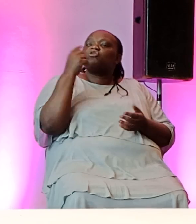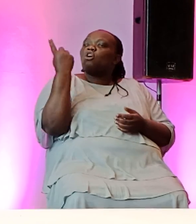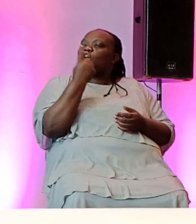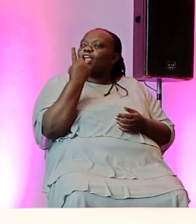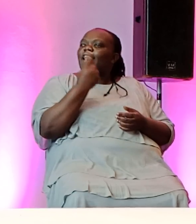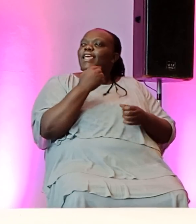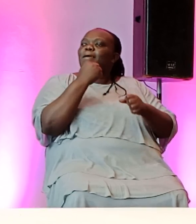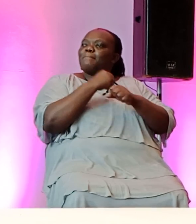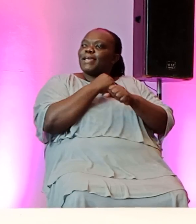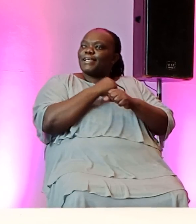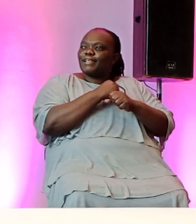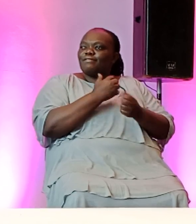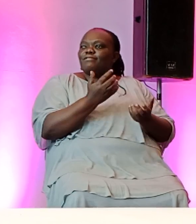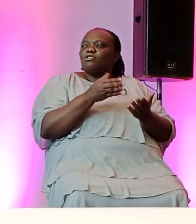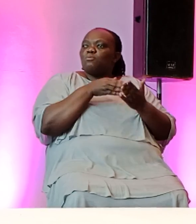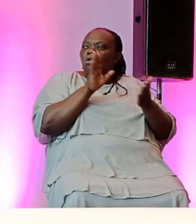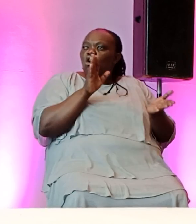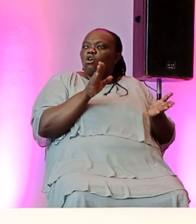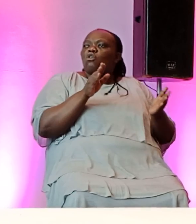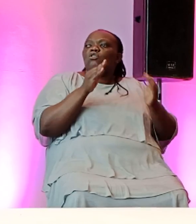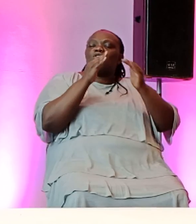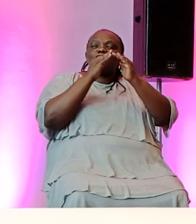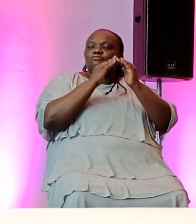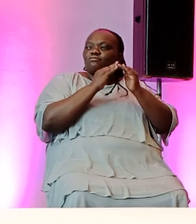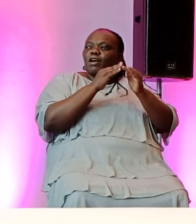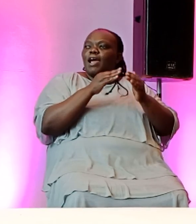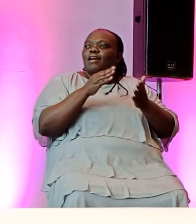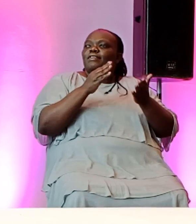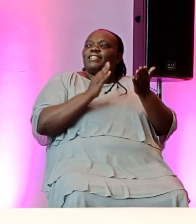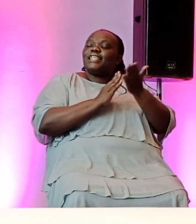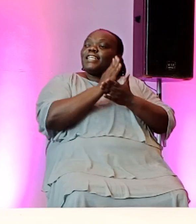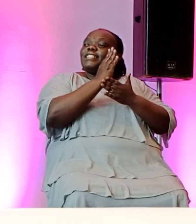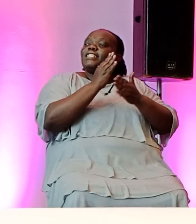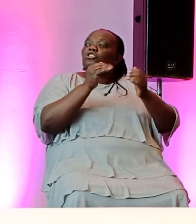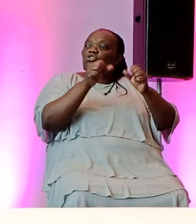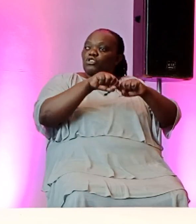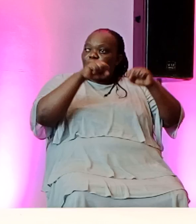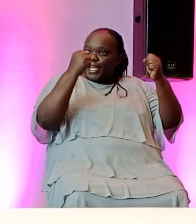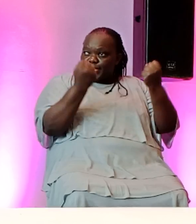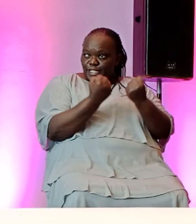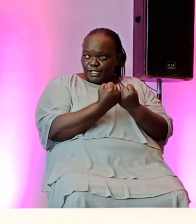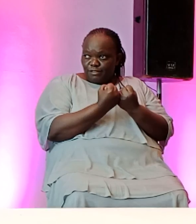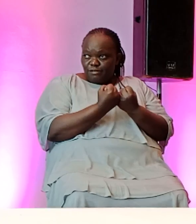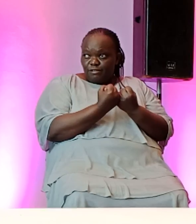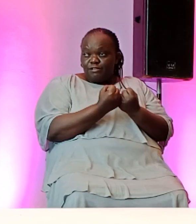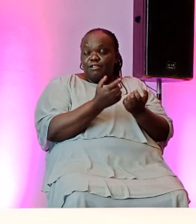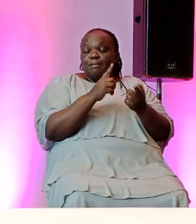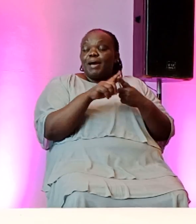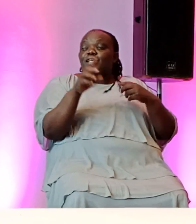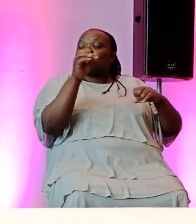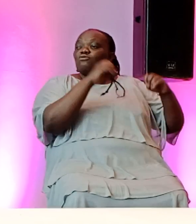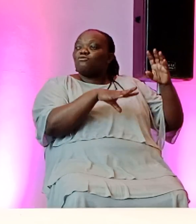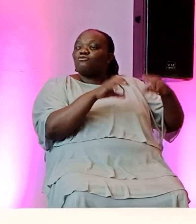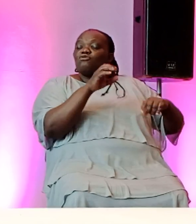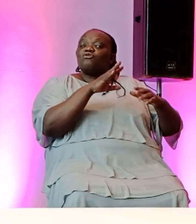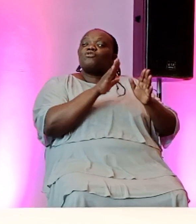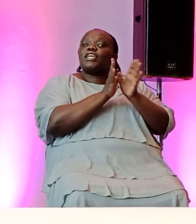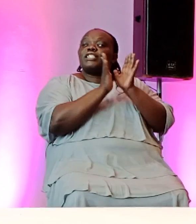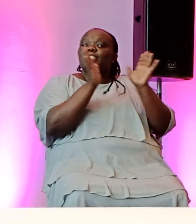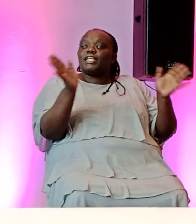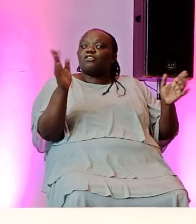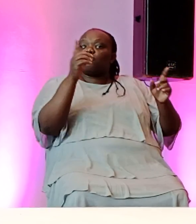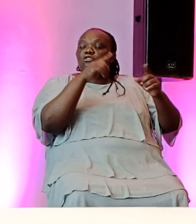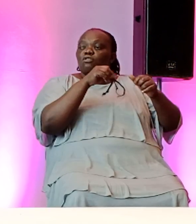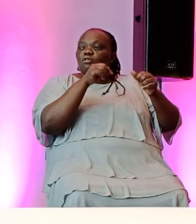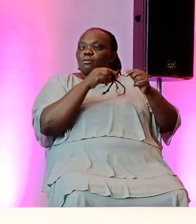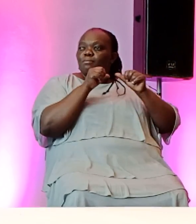only creating a more equitable and just society, but contributing to the overall